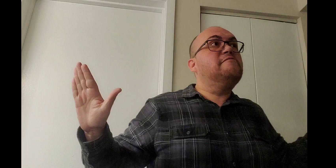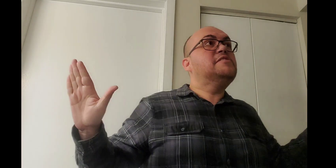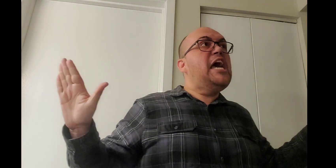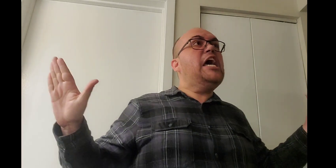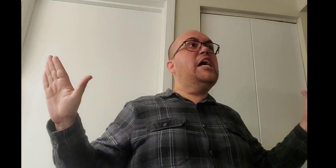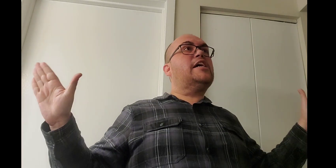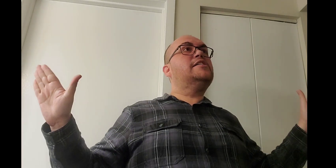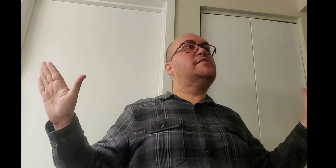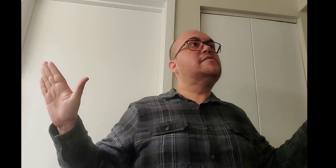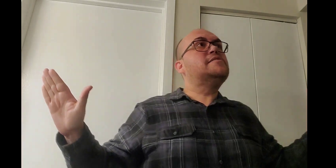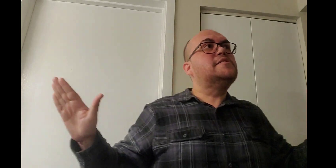yeah